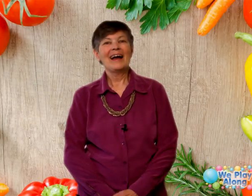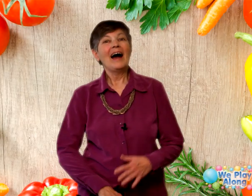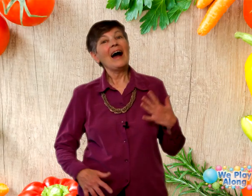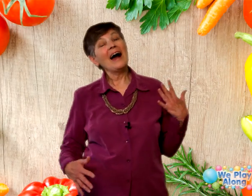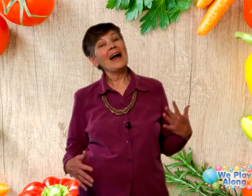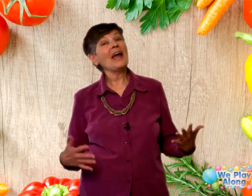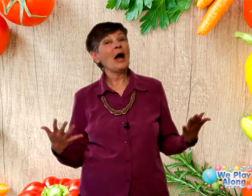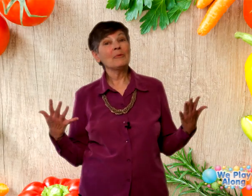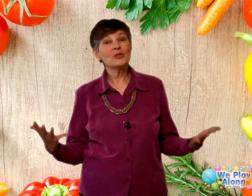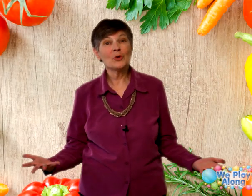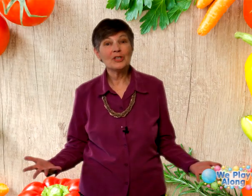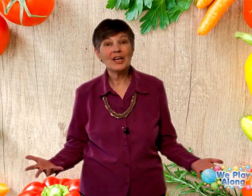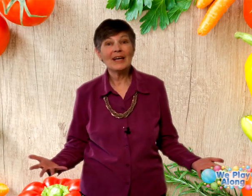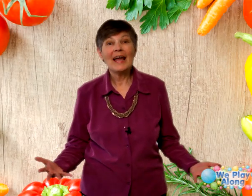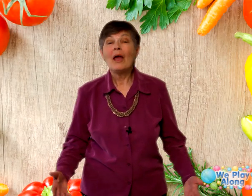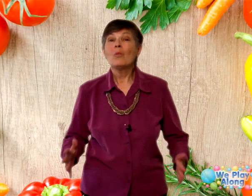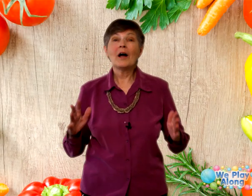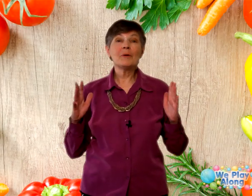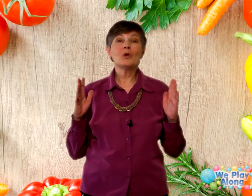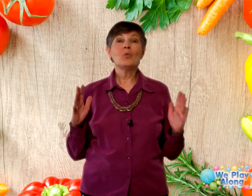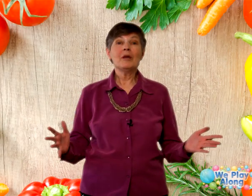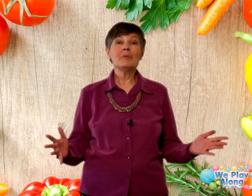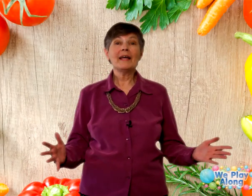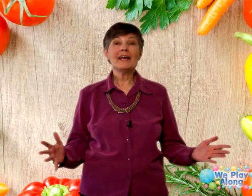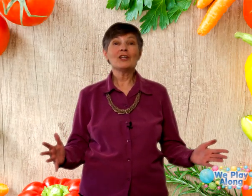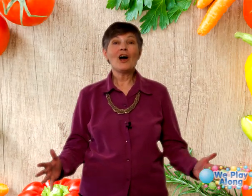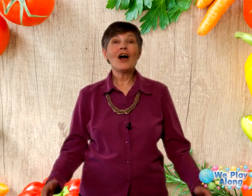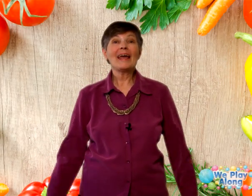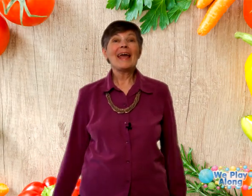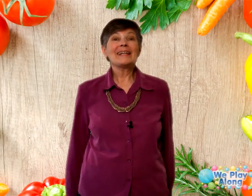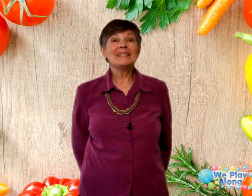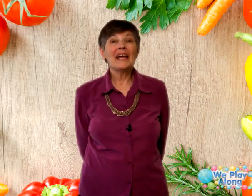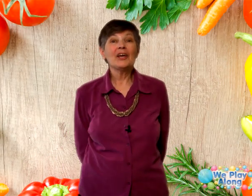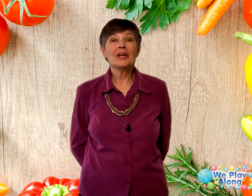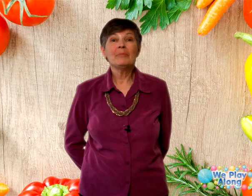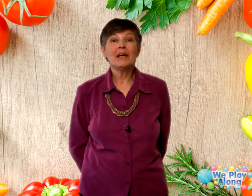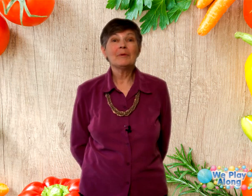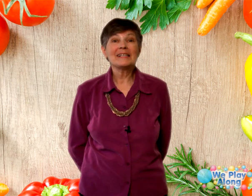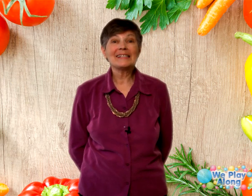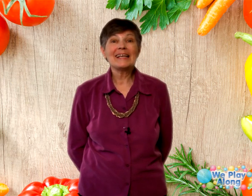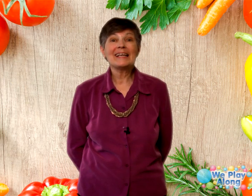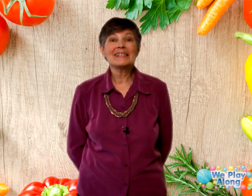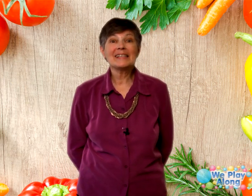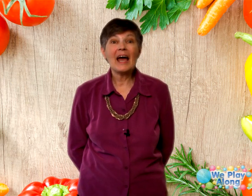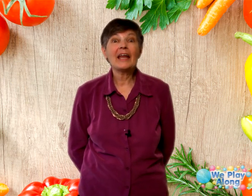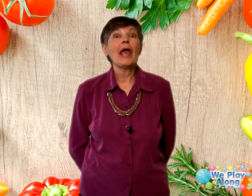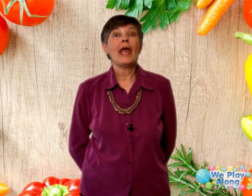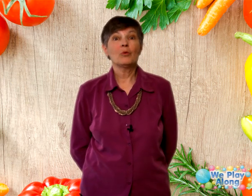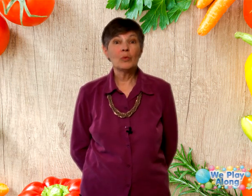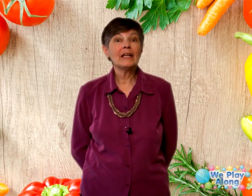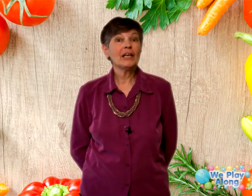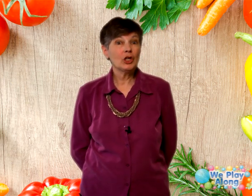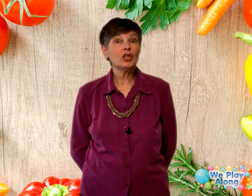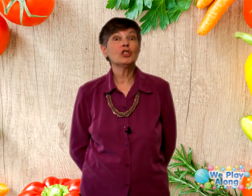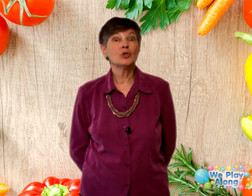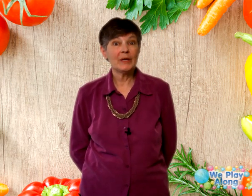Hi, I'm Georgia. Welcome to We Play Along, and today you're going to be able to sing and sign A Really Good Treat.